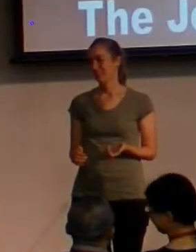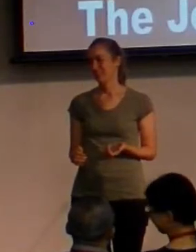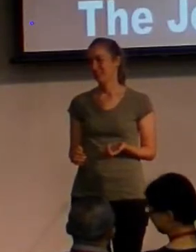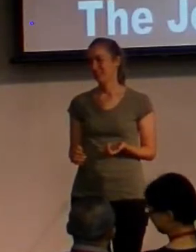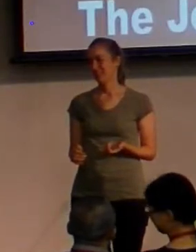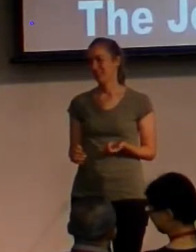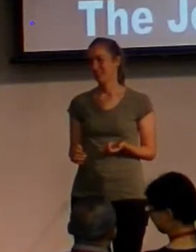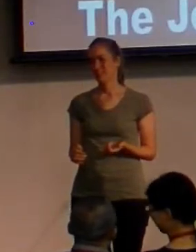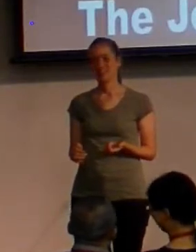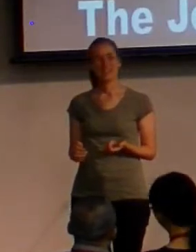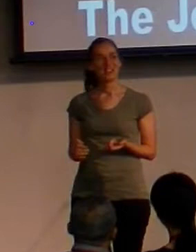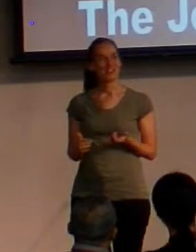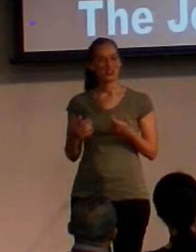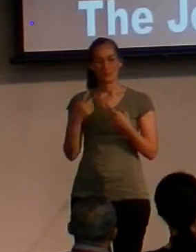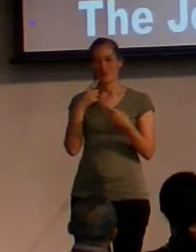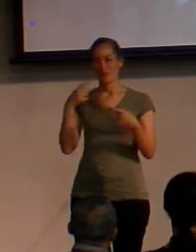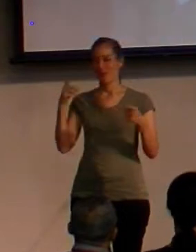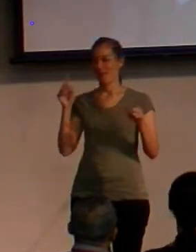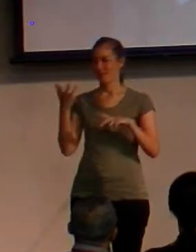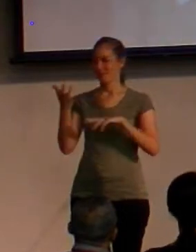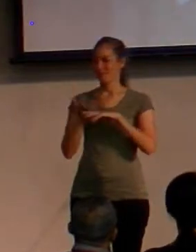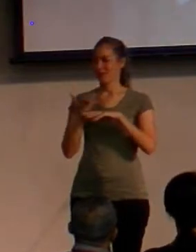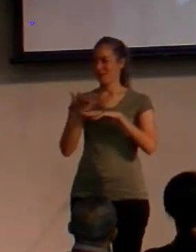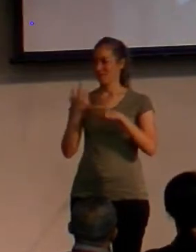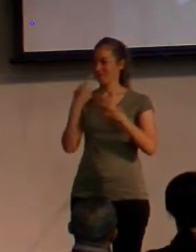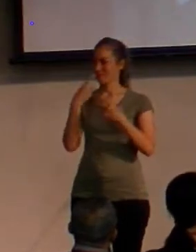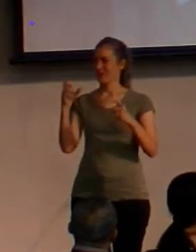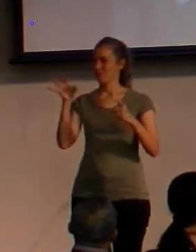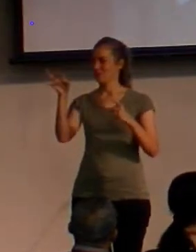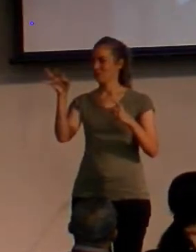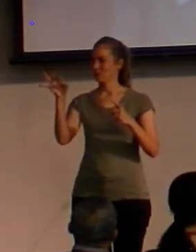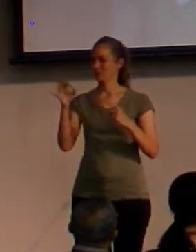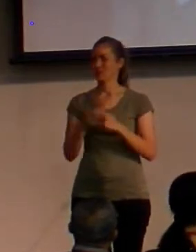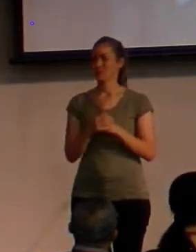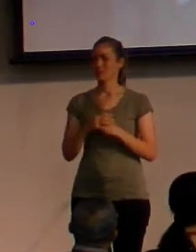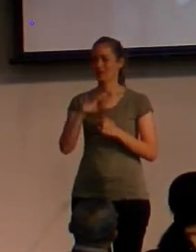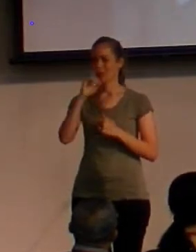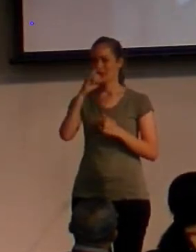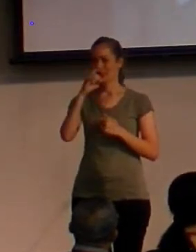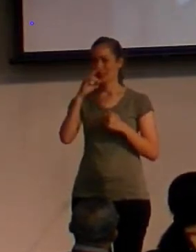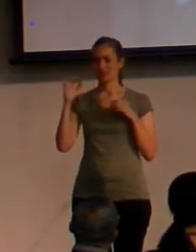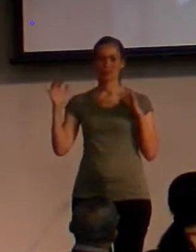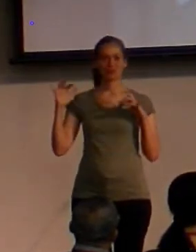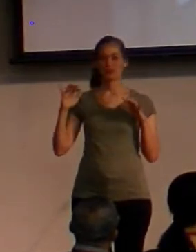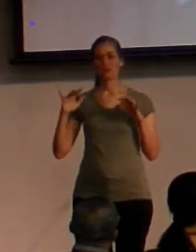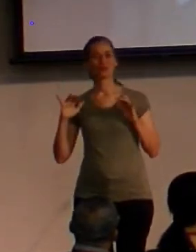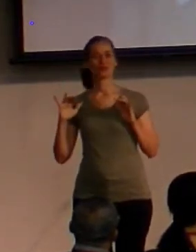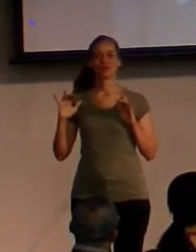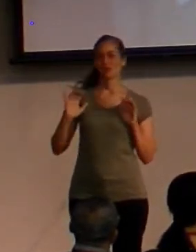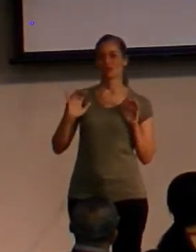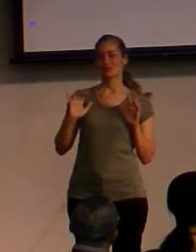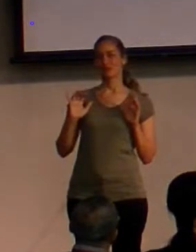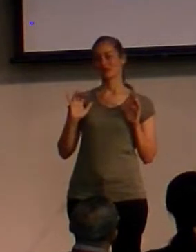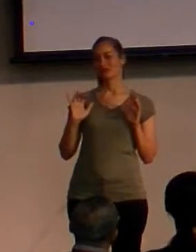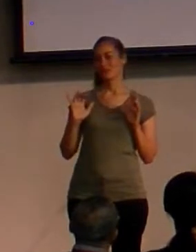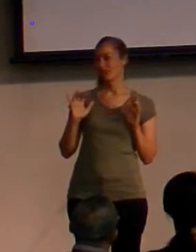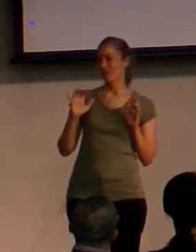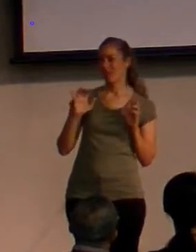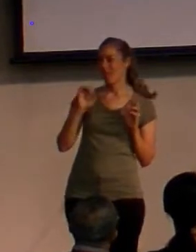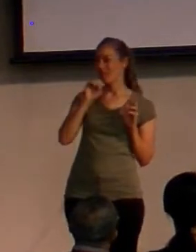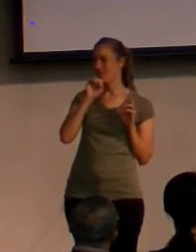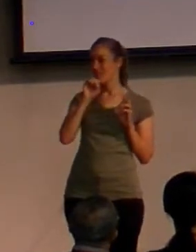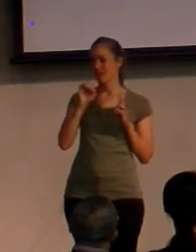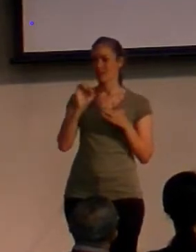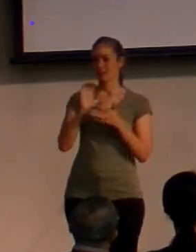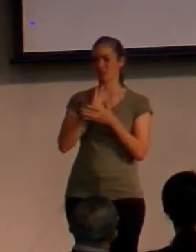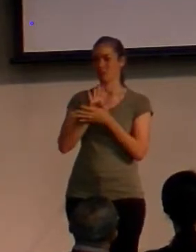campaign and preaching. And the kids, of course, were swarming those Jesus films.